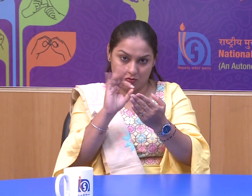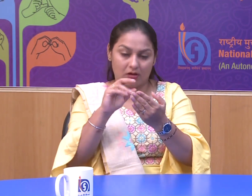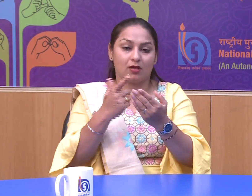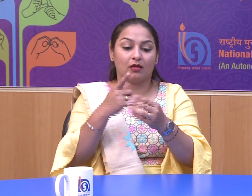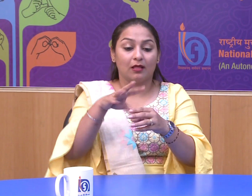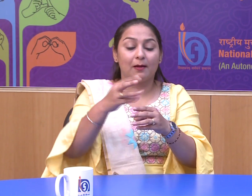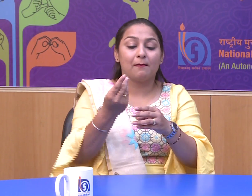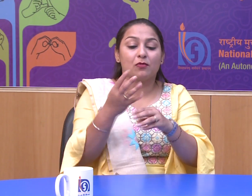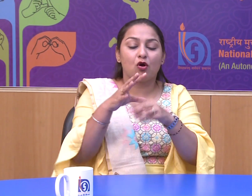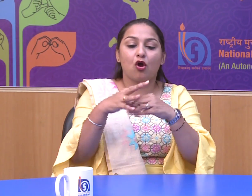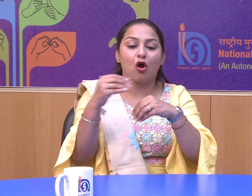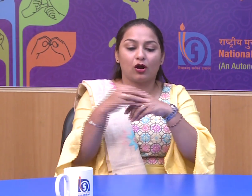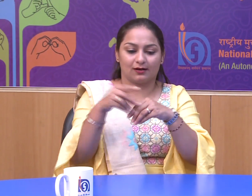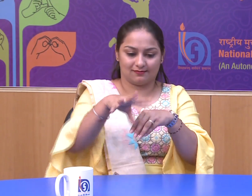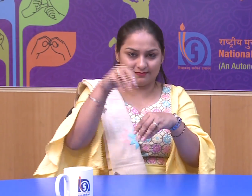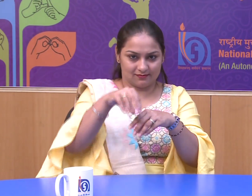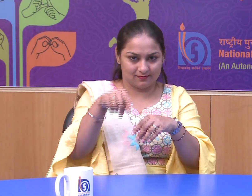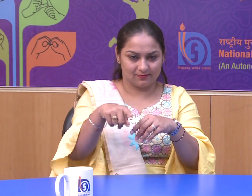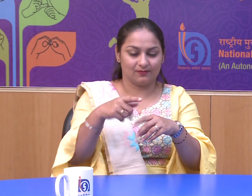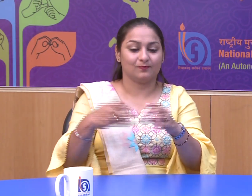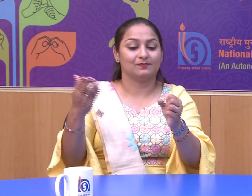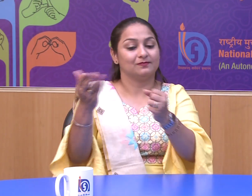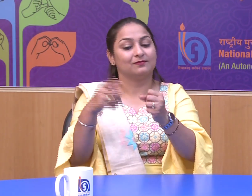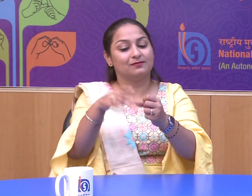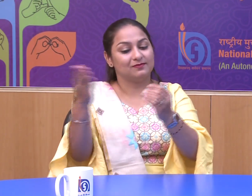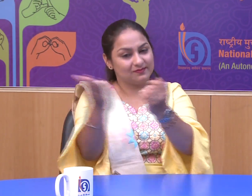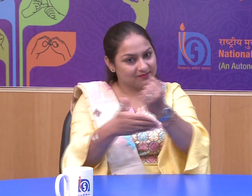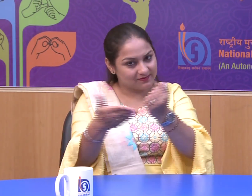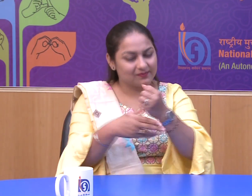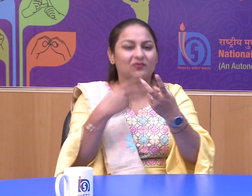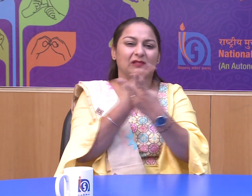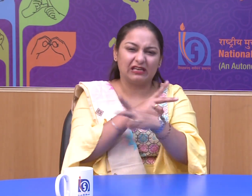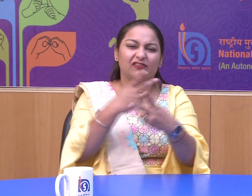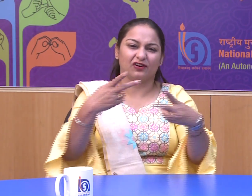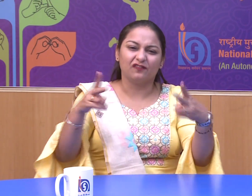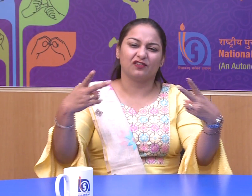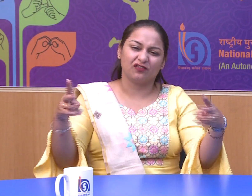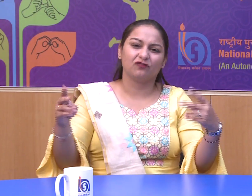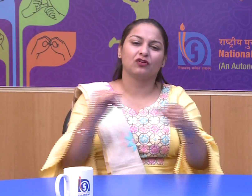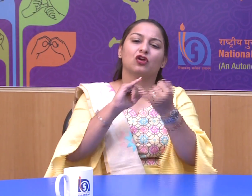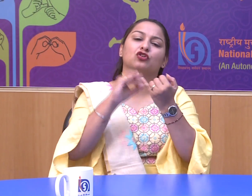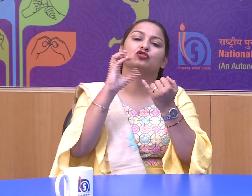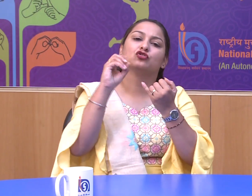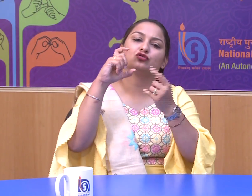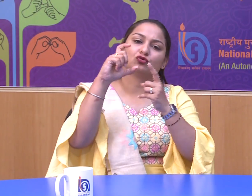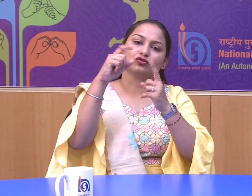of cotton, pulling out the weeds, and many other social functions